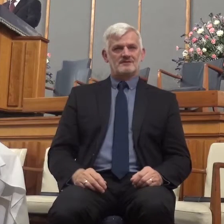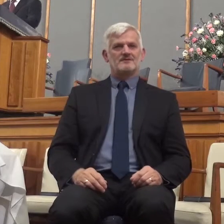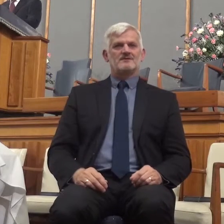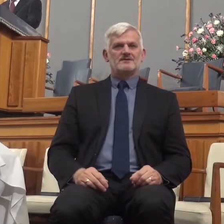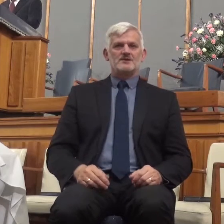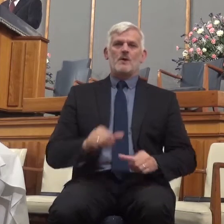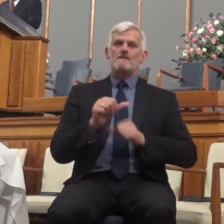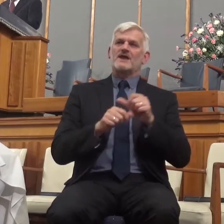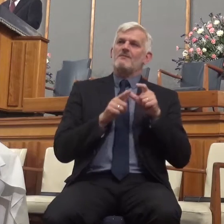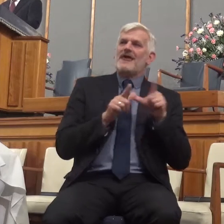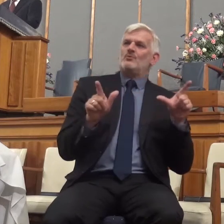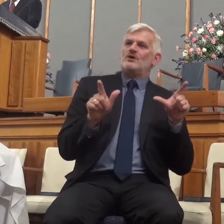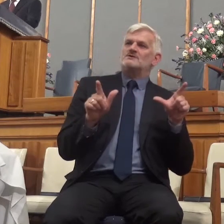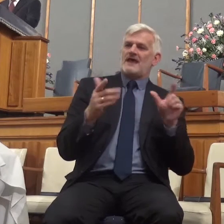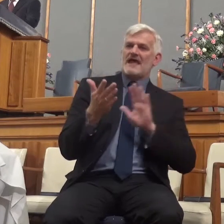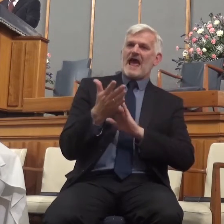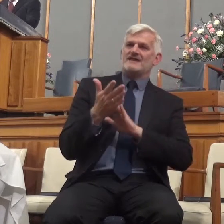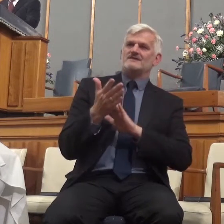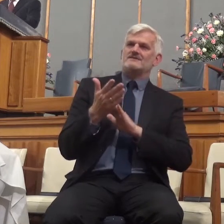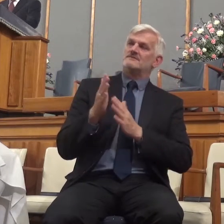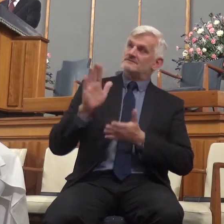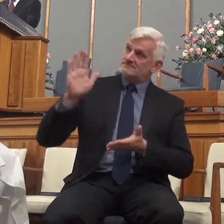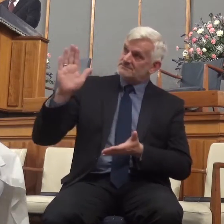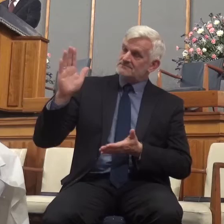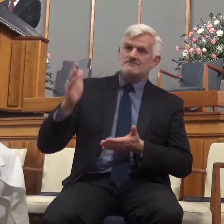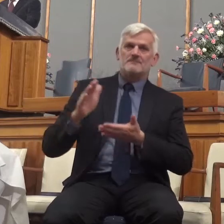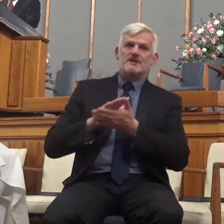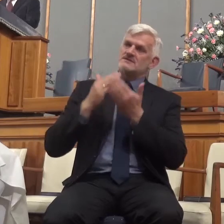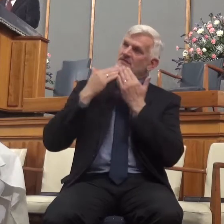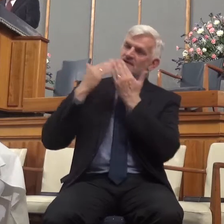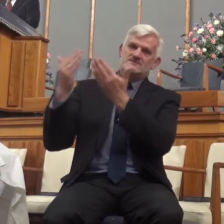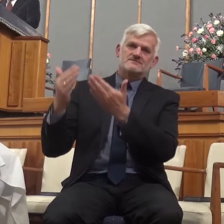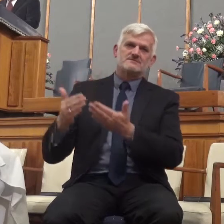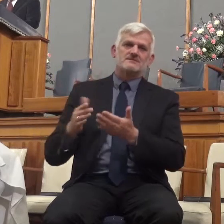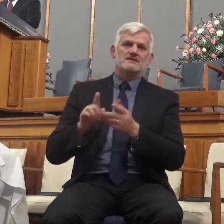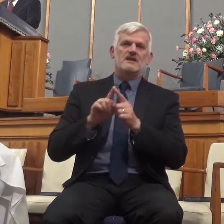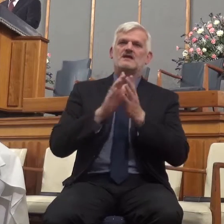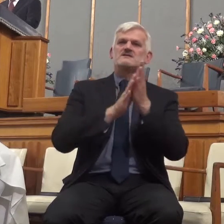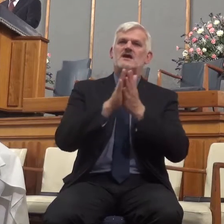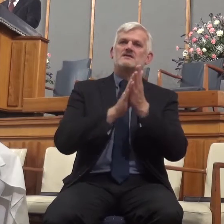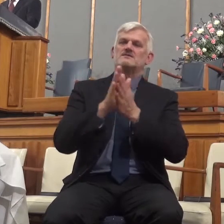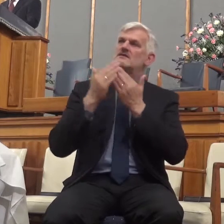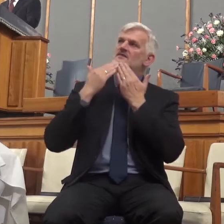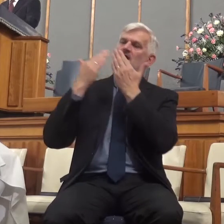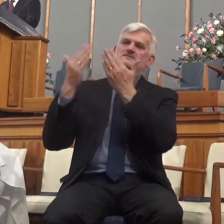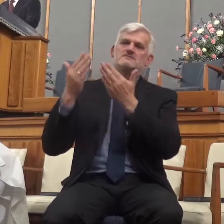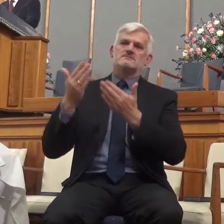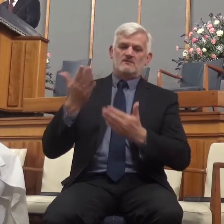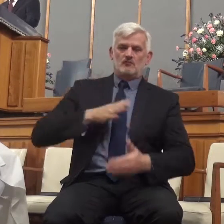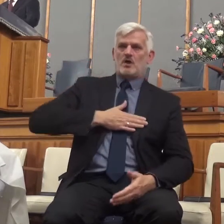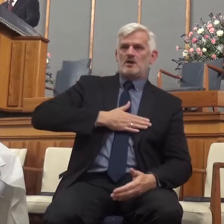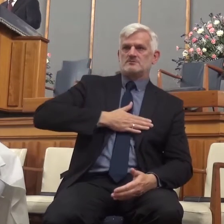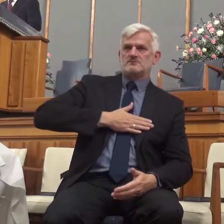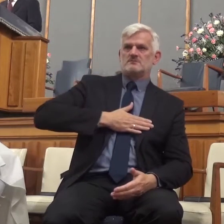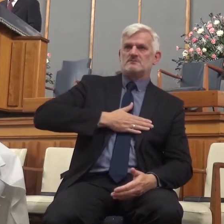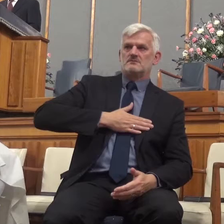the hand to God was the term used for giving thanks from the heart. It didn't mean that